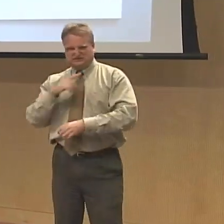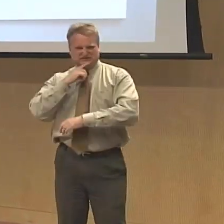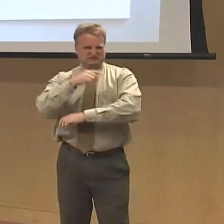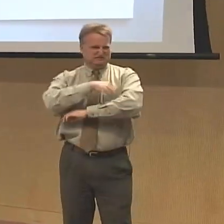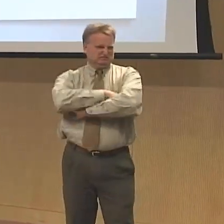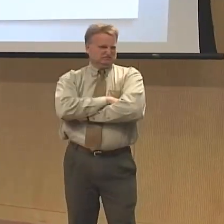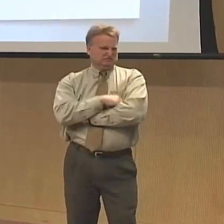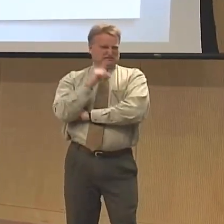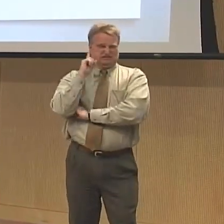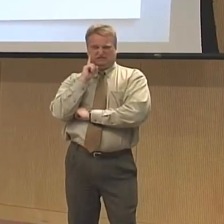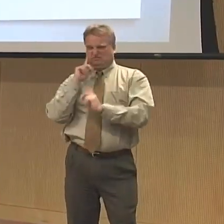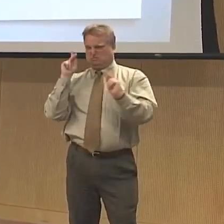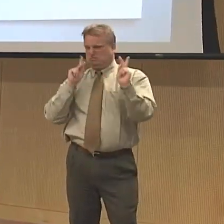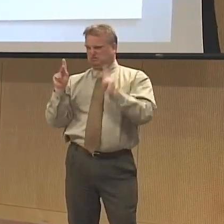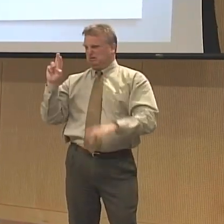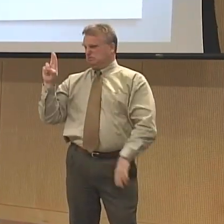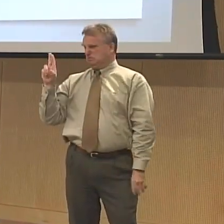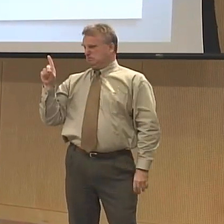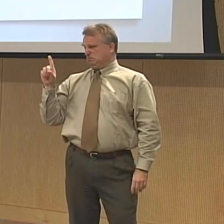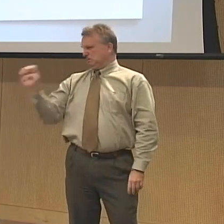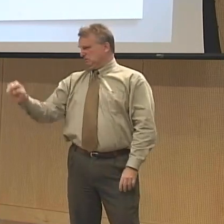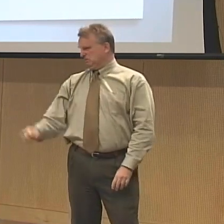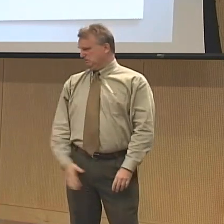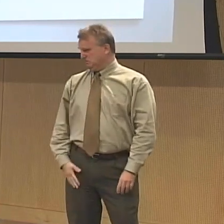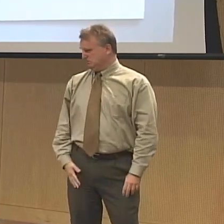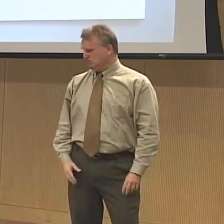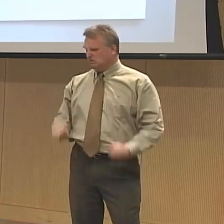exclaimed how rude and disrespectful the deaf students were.